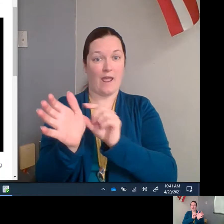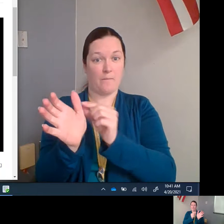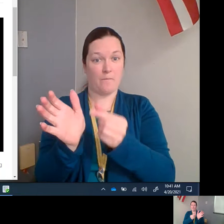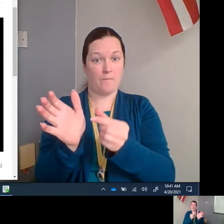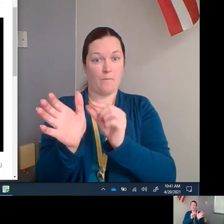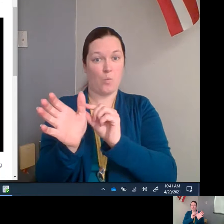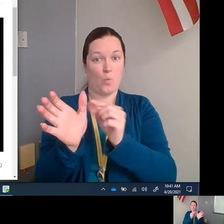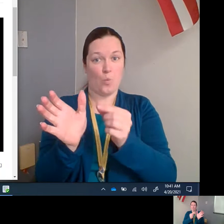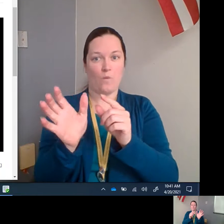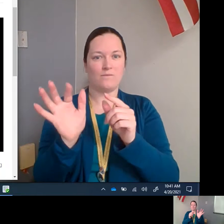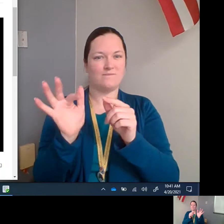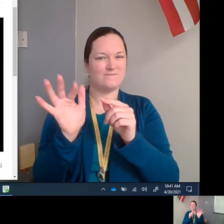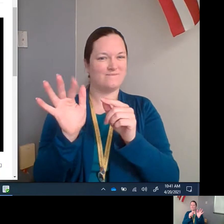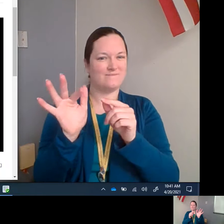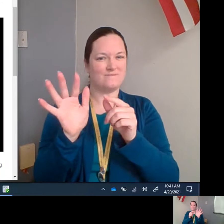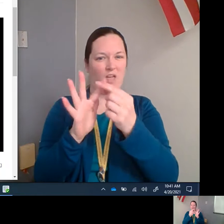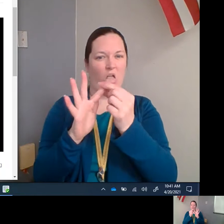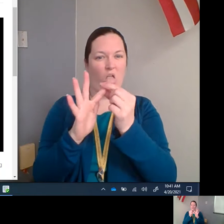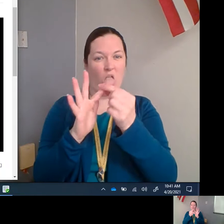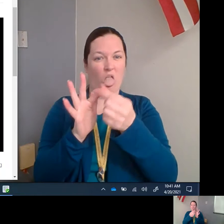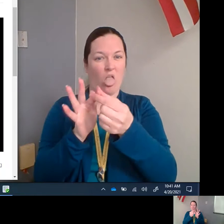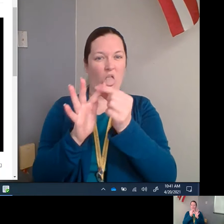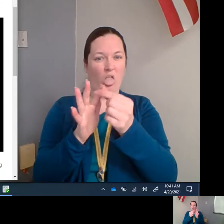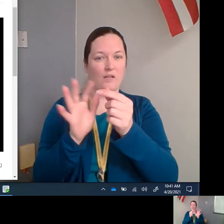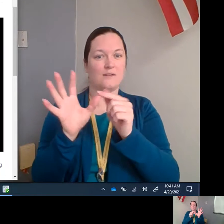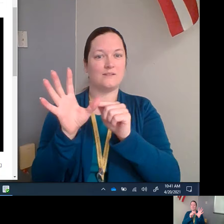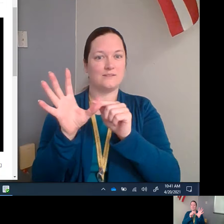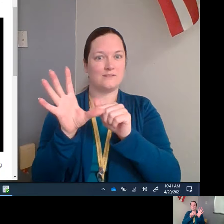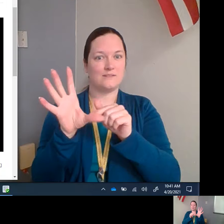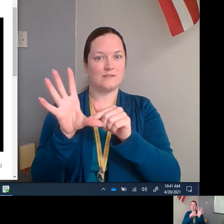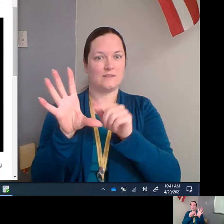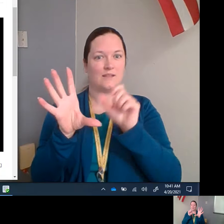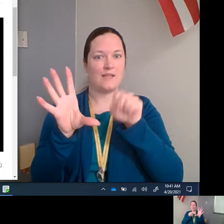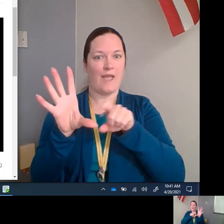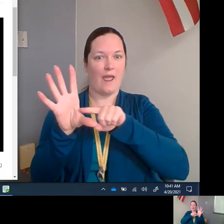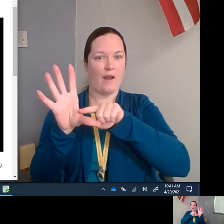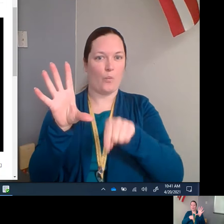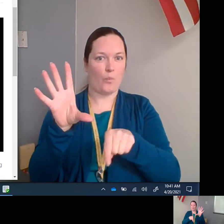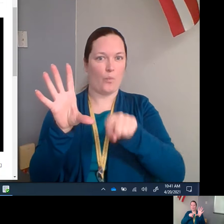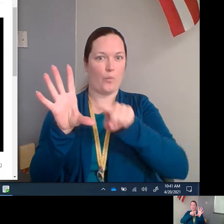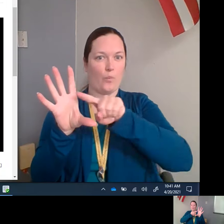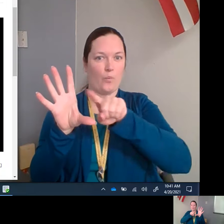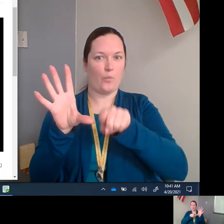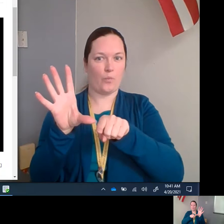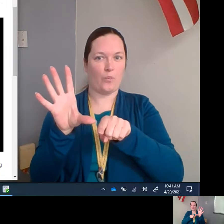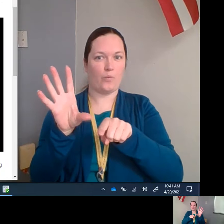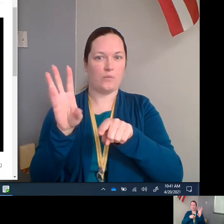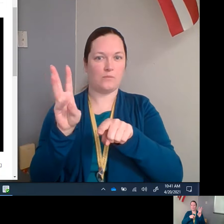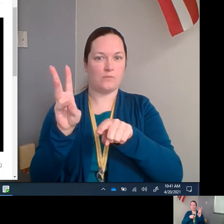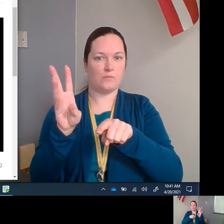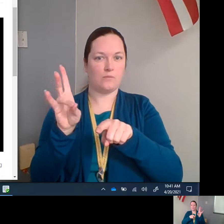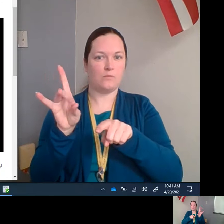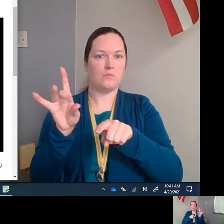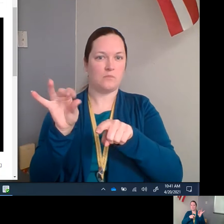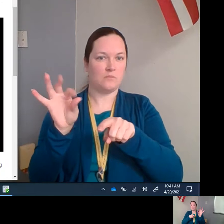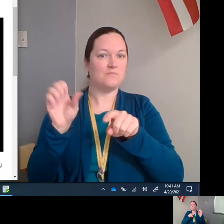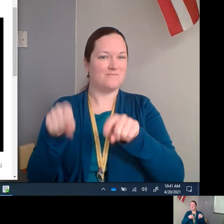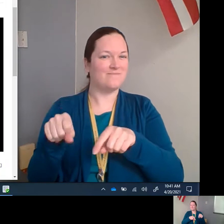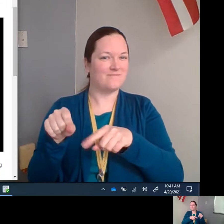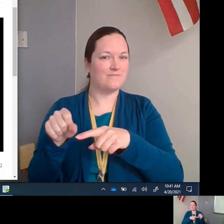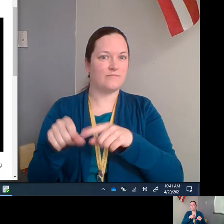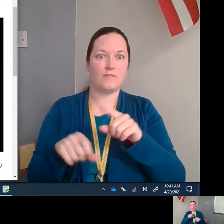thumb that I just don't have in my fingers. And so we have an opposable thumb. That basically means You can touch all of the other fingers with your thumb, and